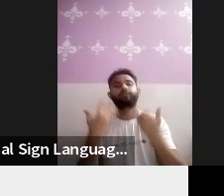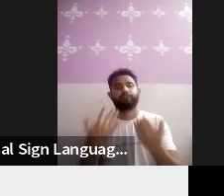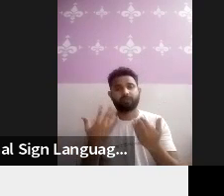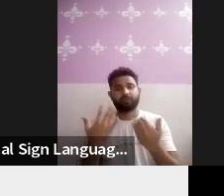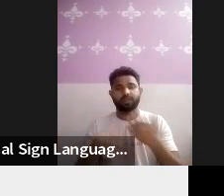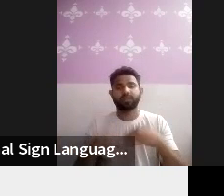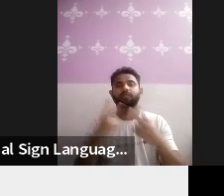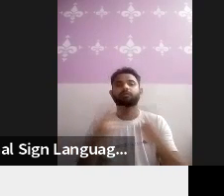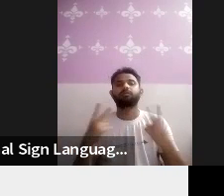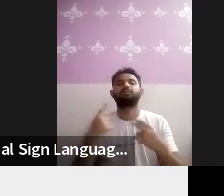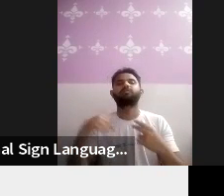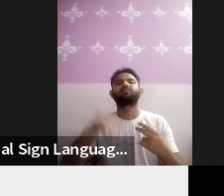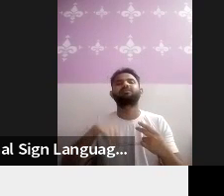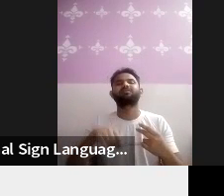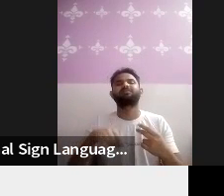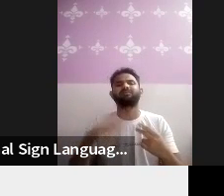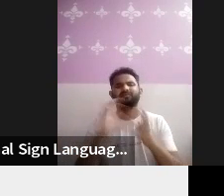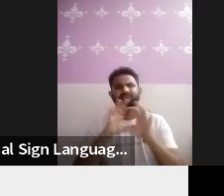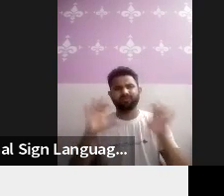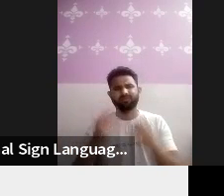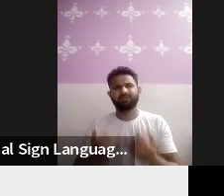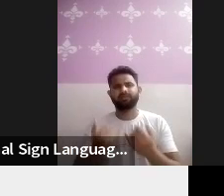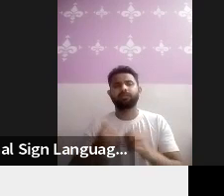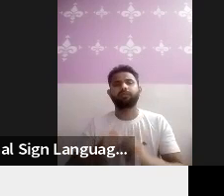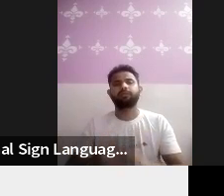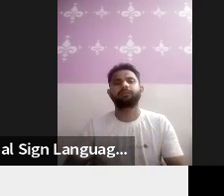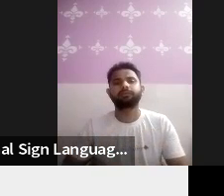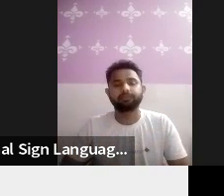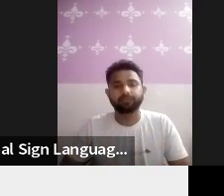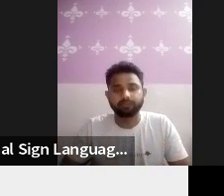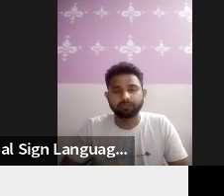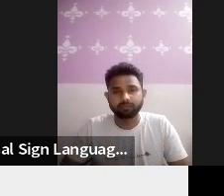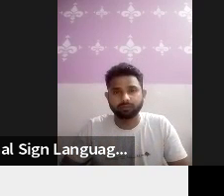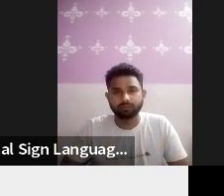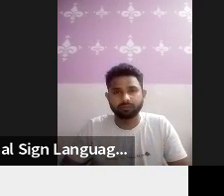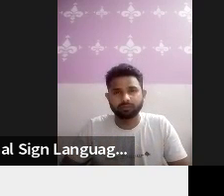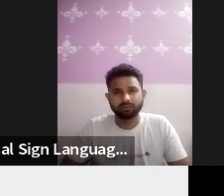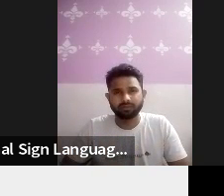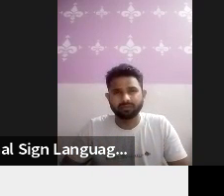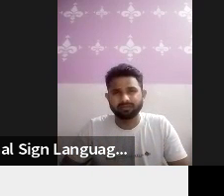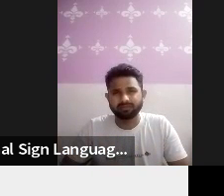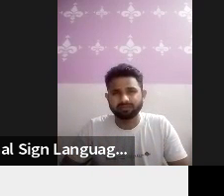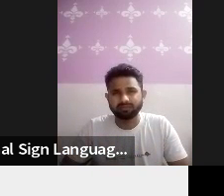Yeah, it's still slow. Okay. All right.